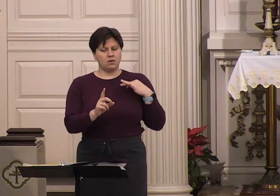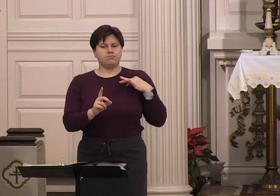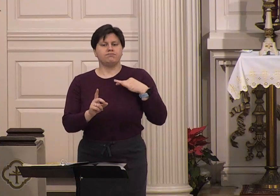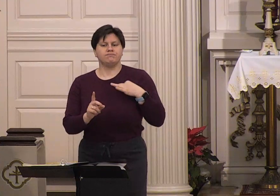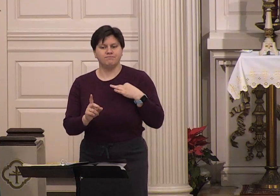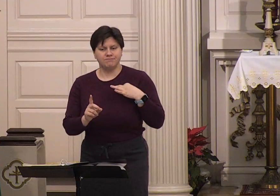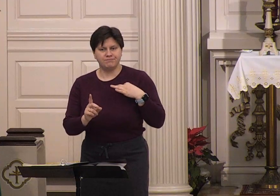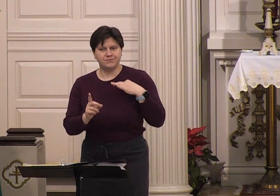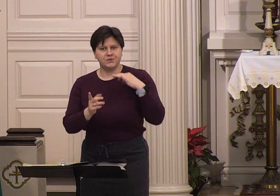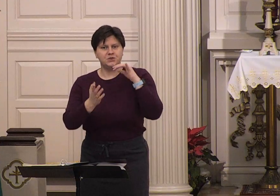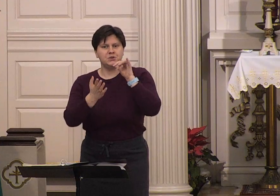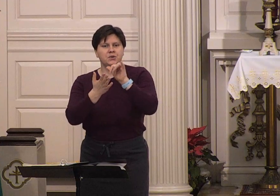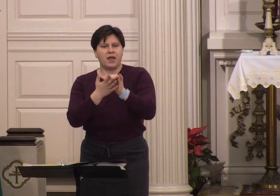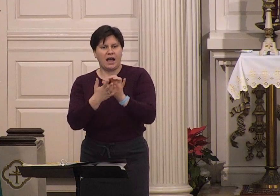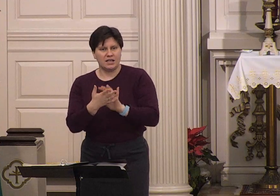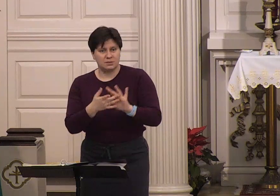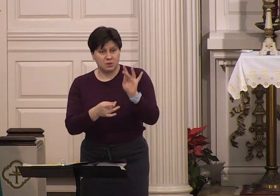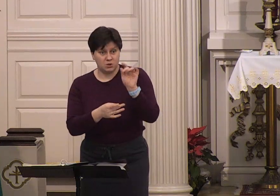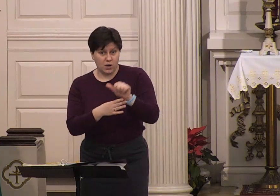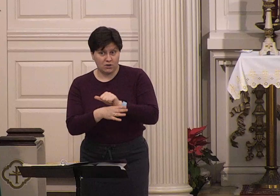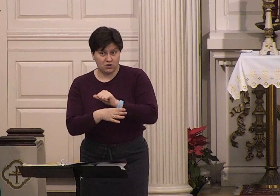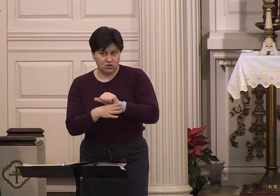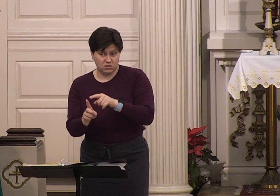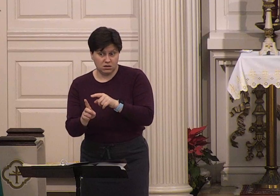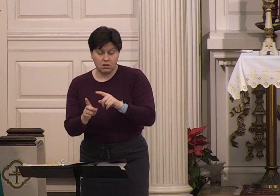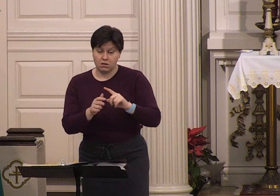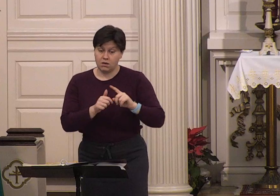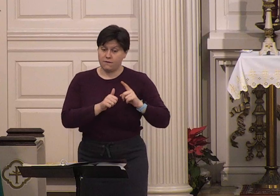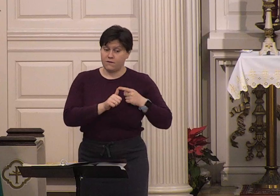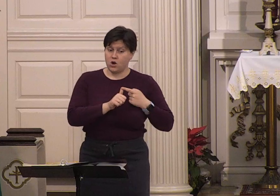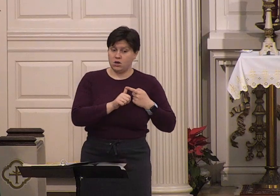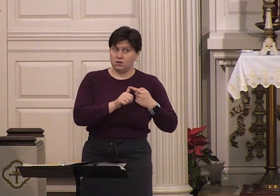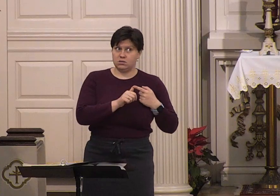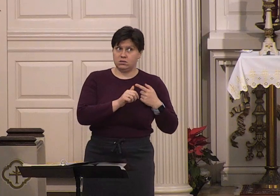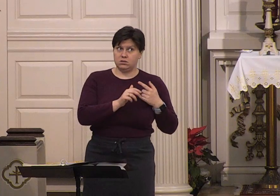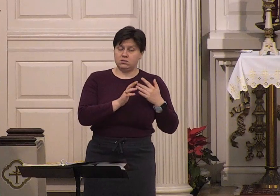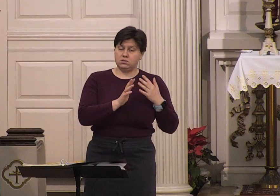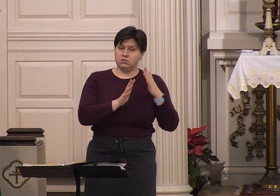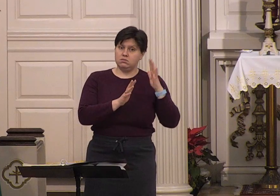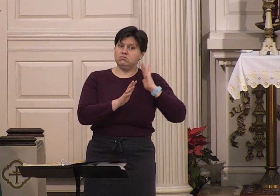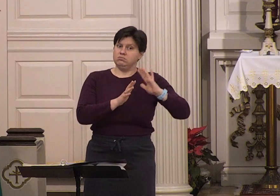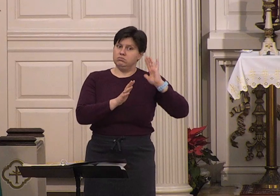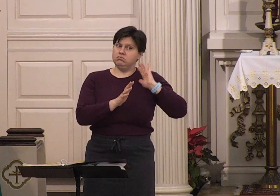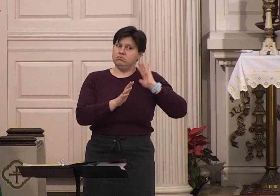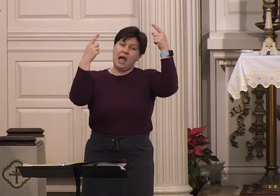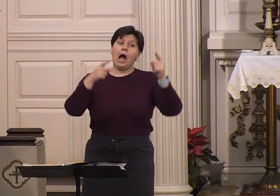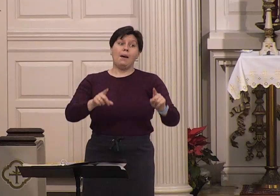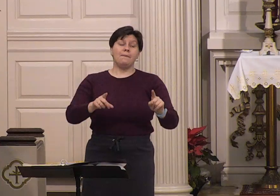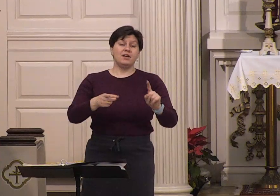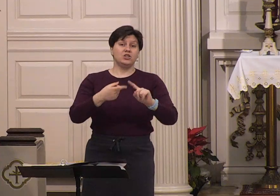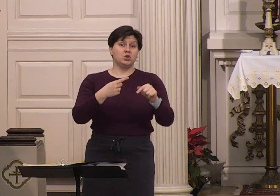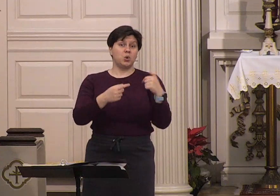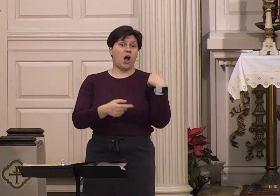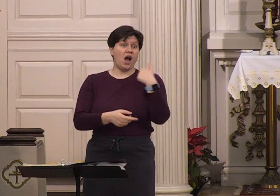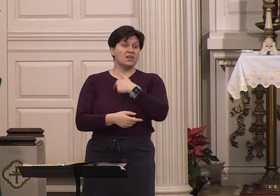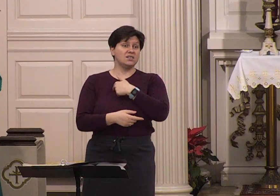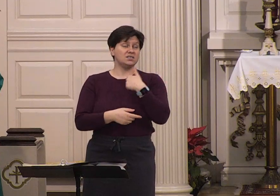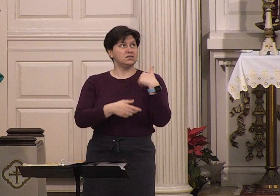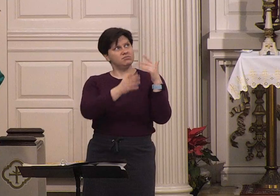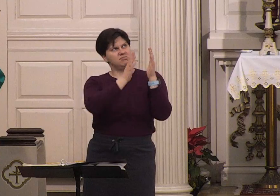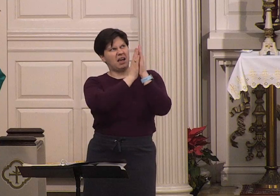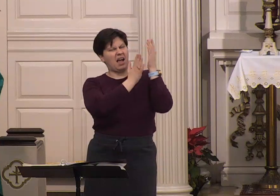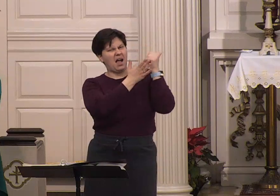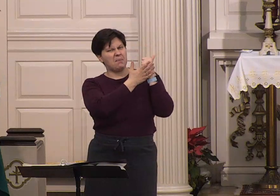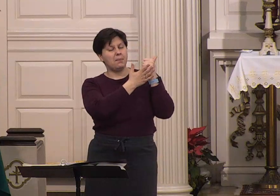spiritual exercise. First, we ask God for help when the world hits us. But then we ask for help in the same